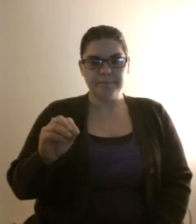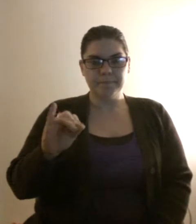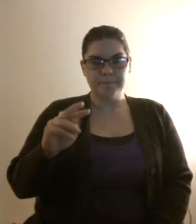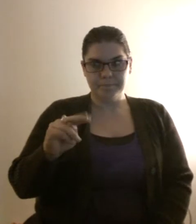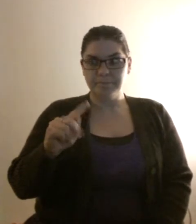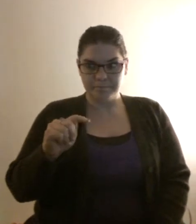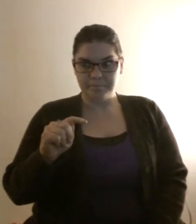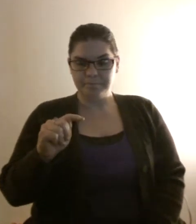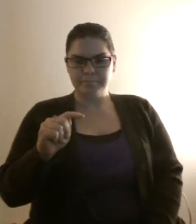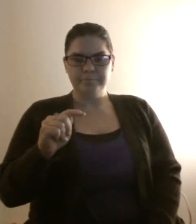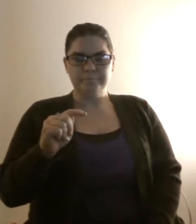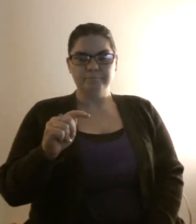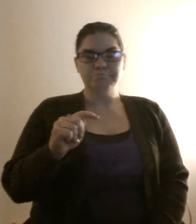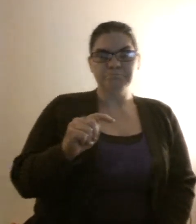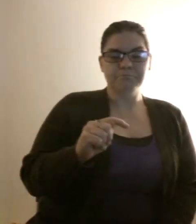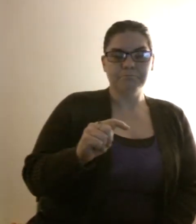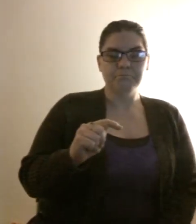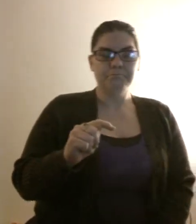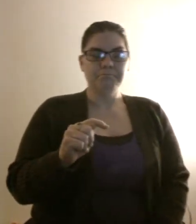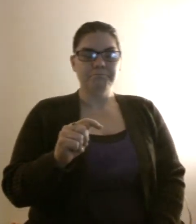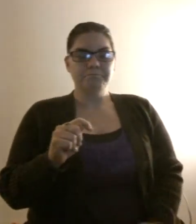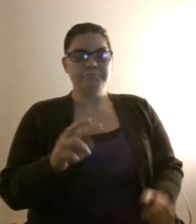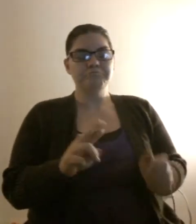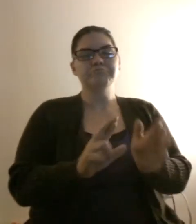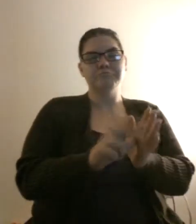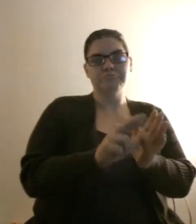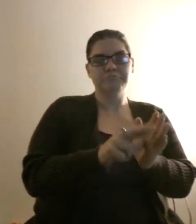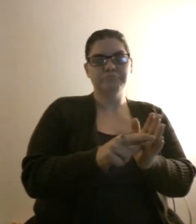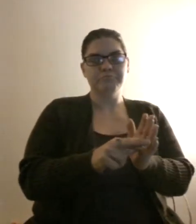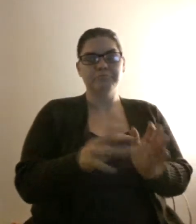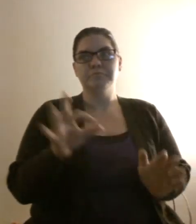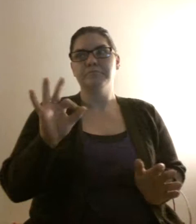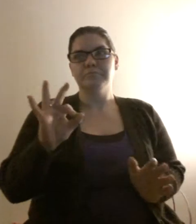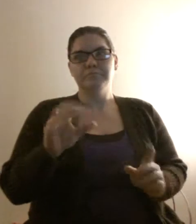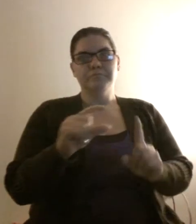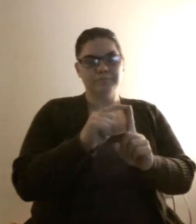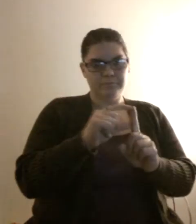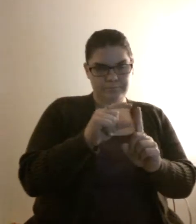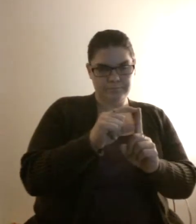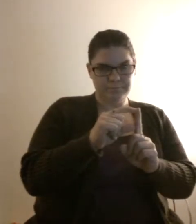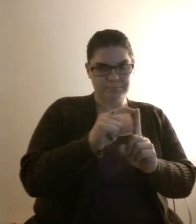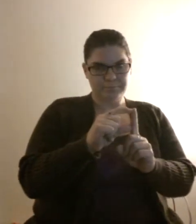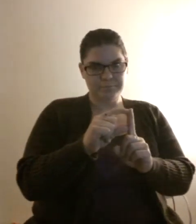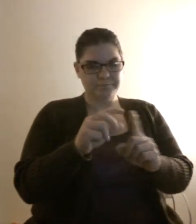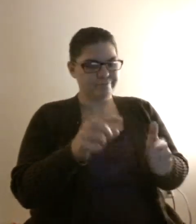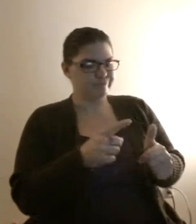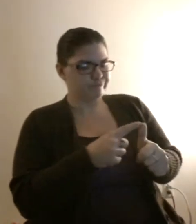see it. And we're going to go through those words one at a time and make sure you understand each one of those. So copy it